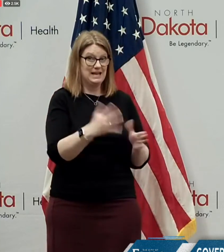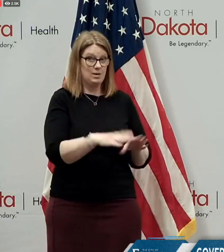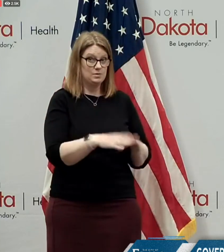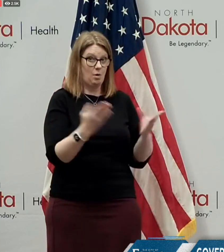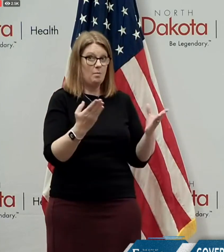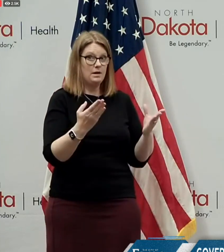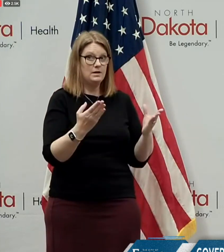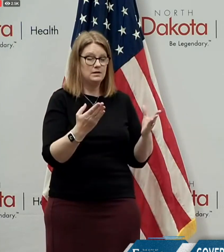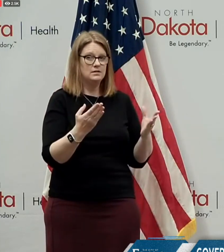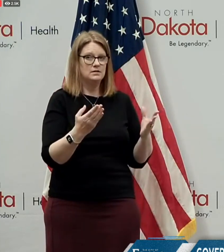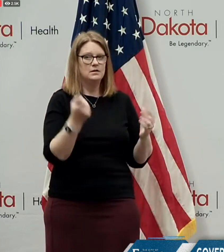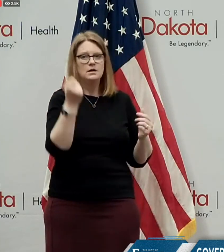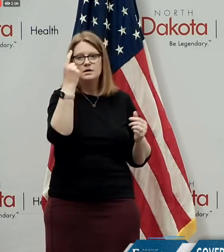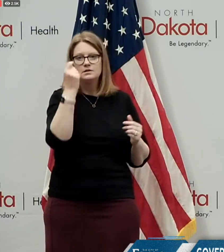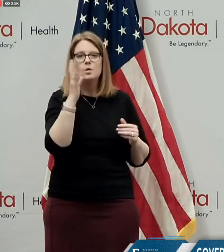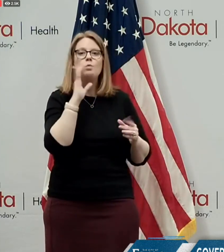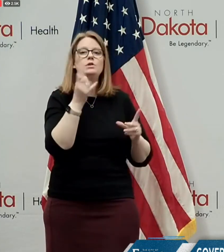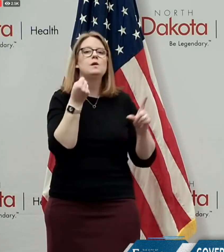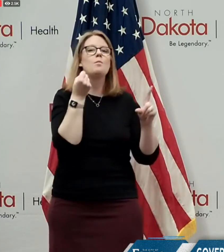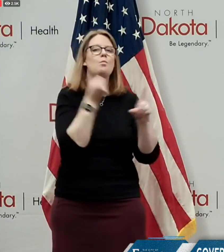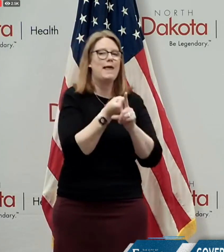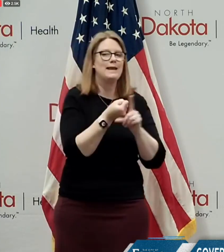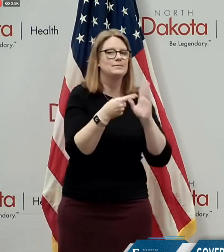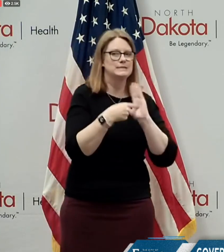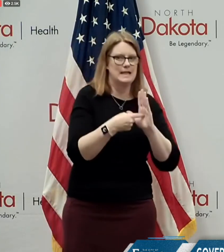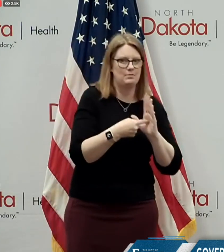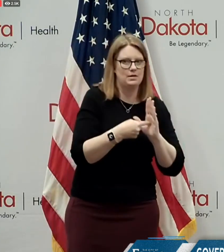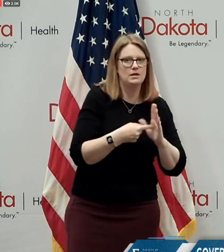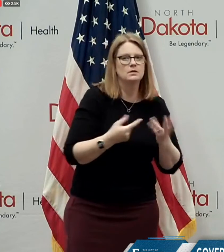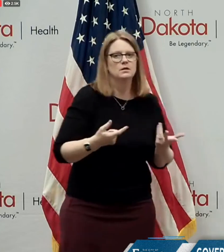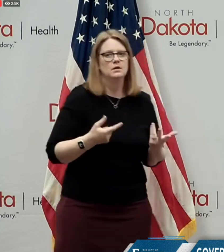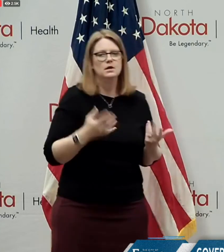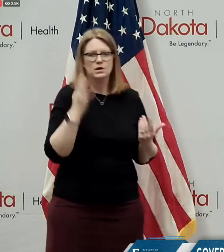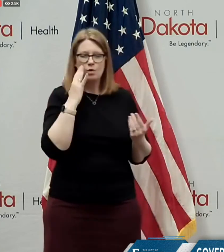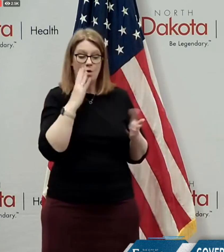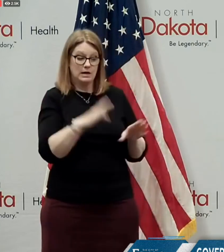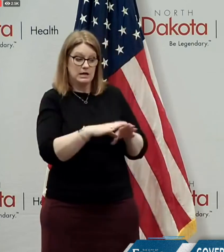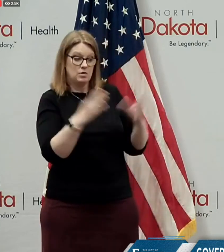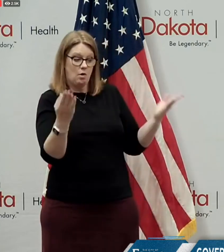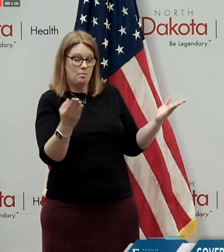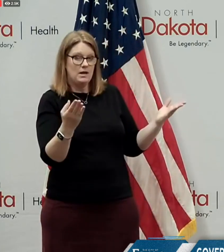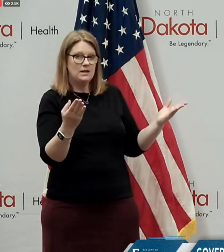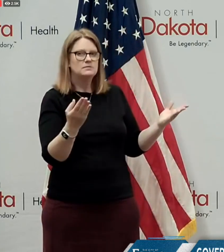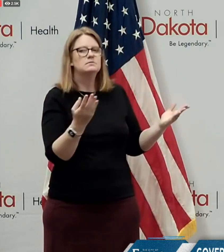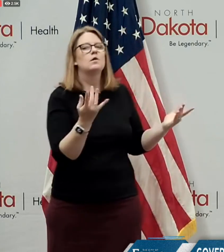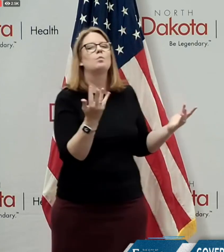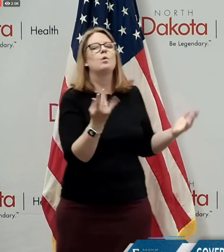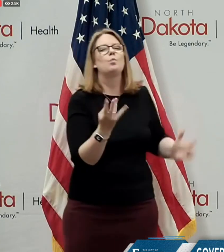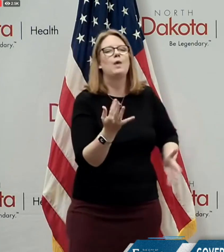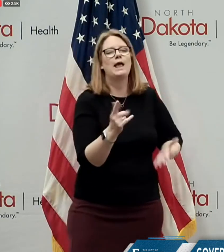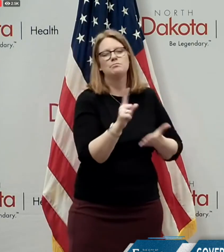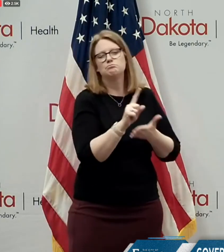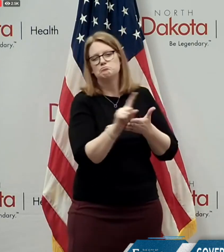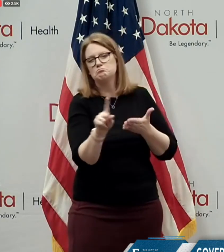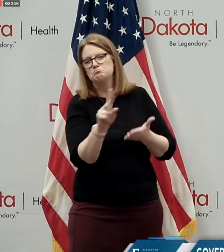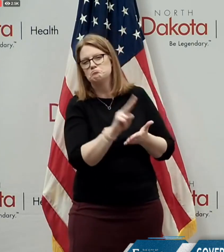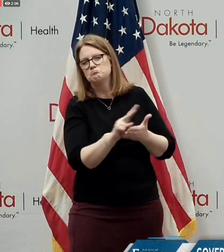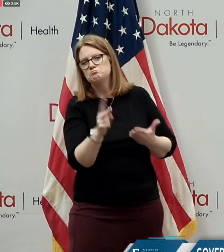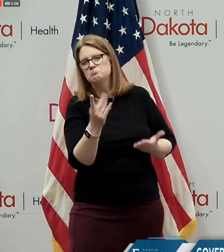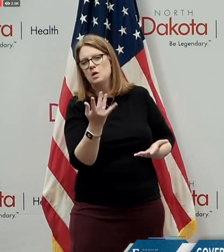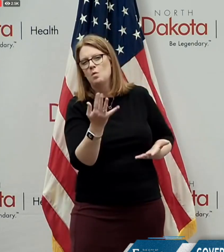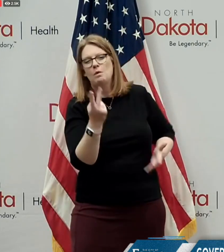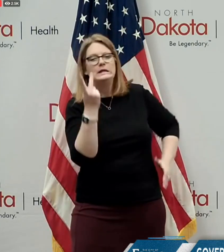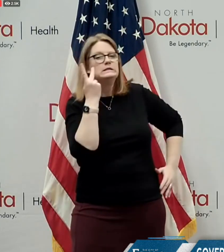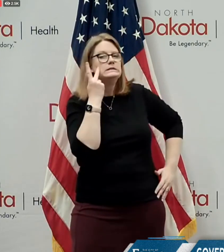do some random sampling as we wait a couple weeks to see how things are going, just as long as the opening up start to